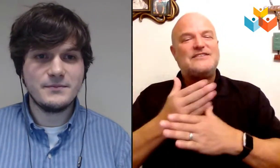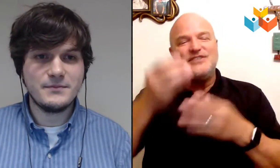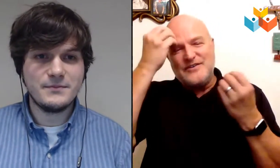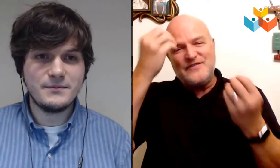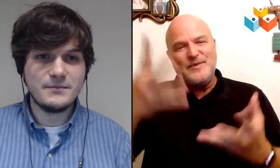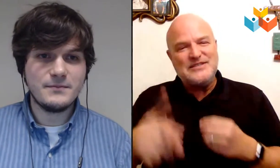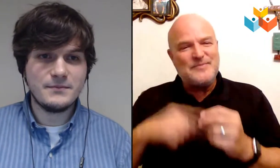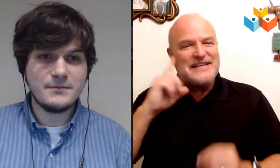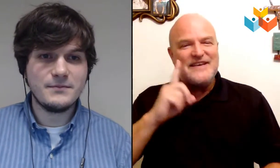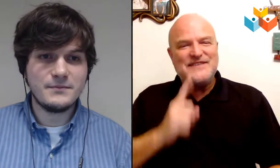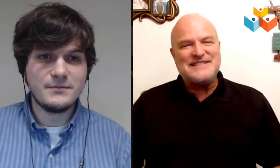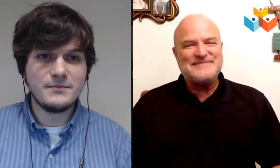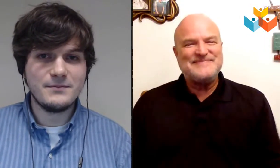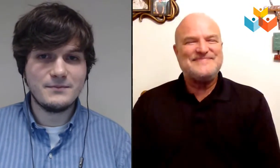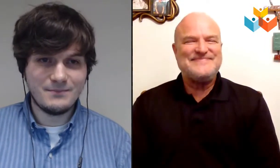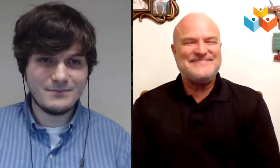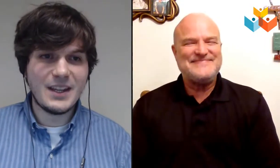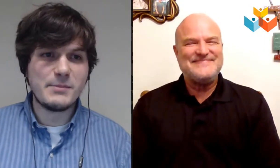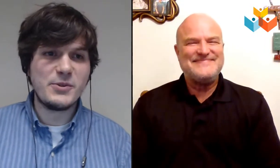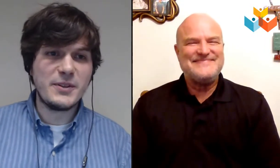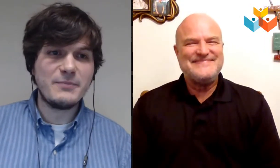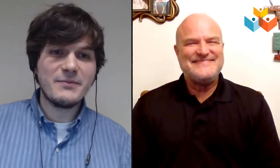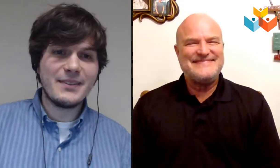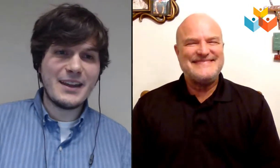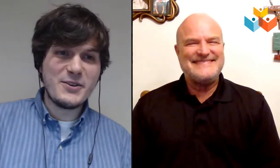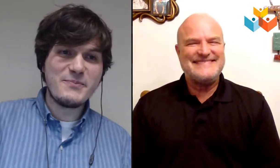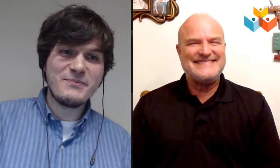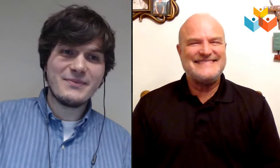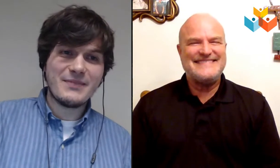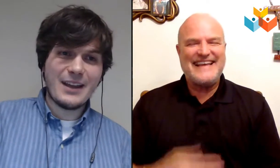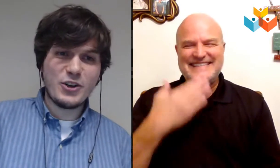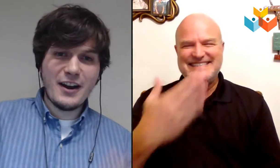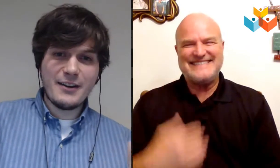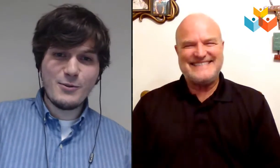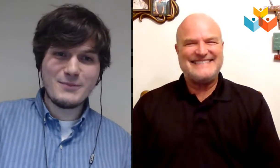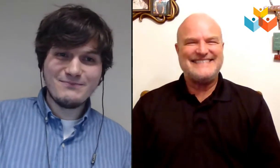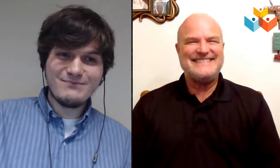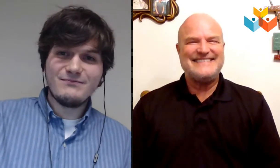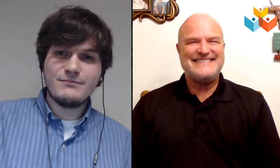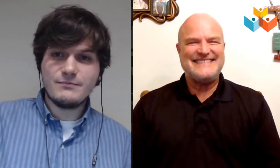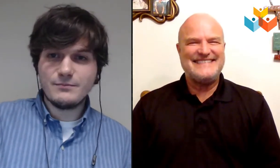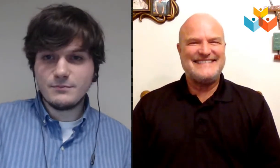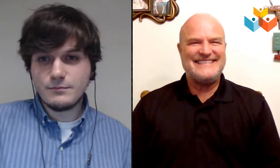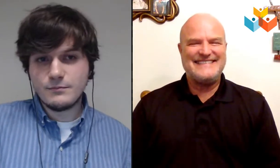you and share information about deafness. Absolutely. Thank you. Have a good night, everyone.